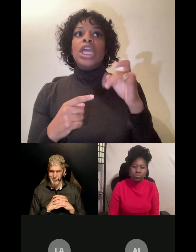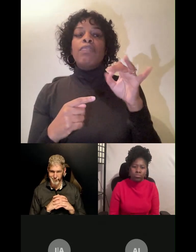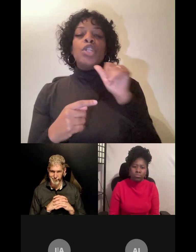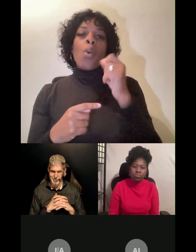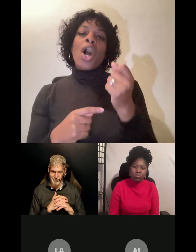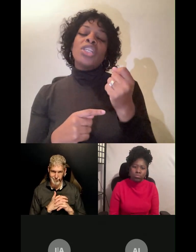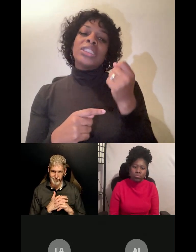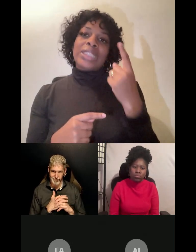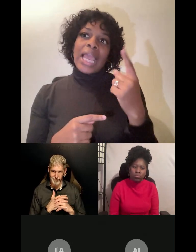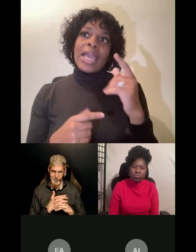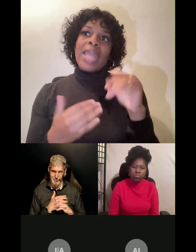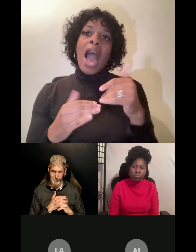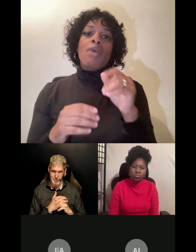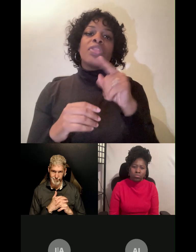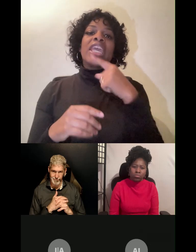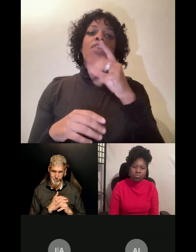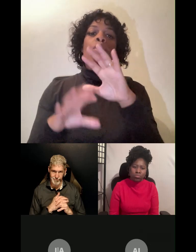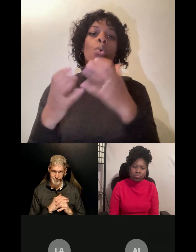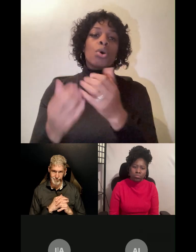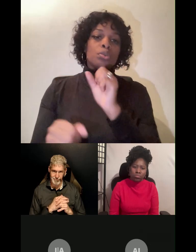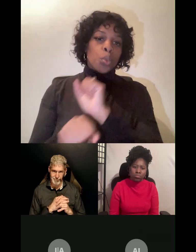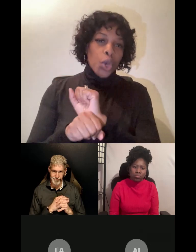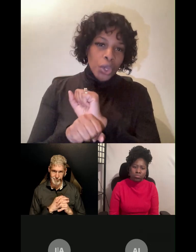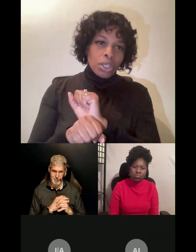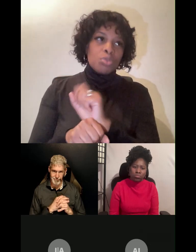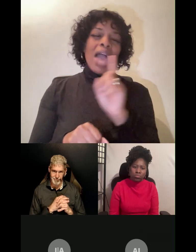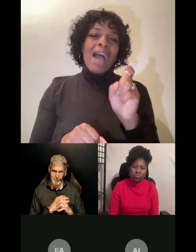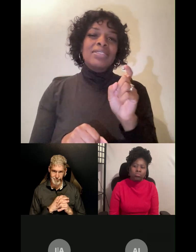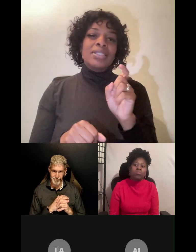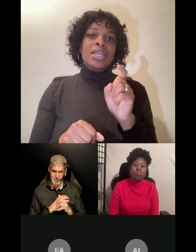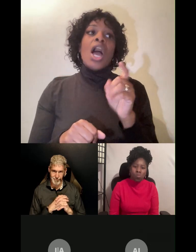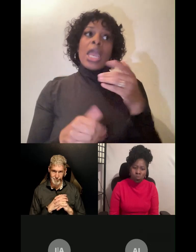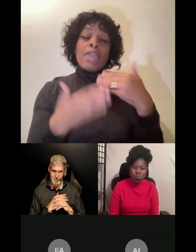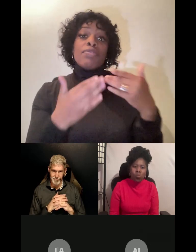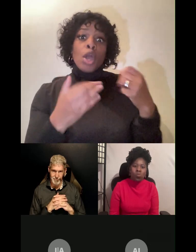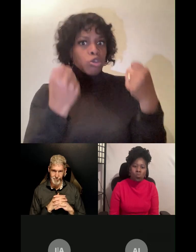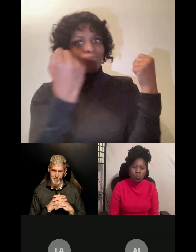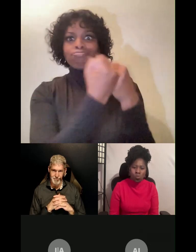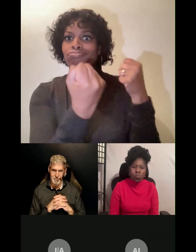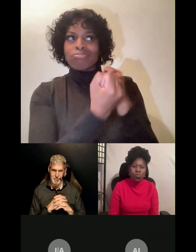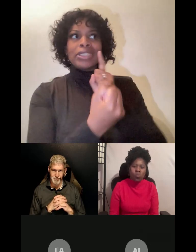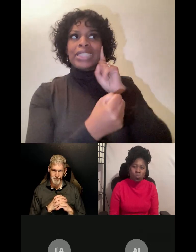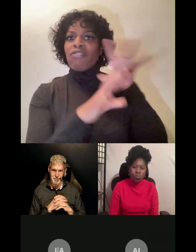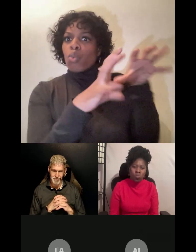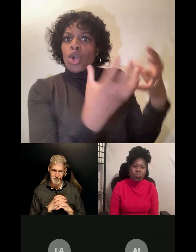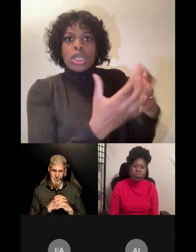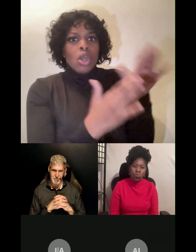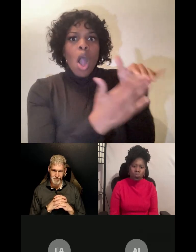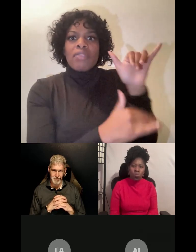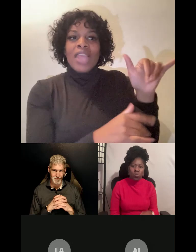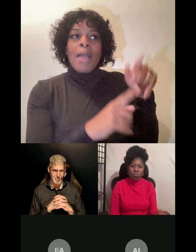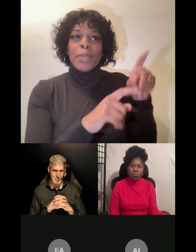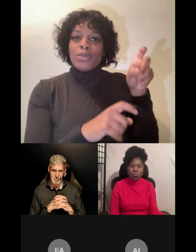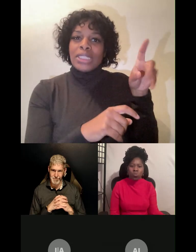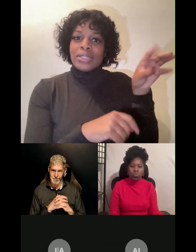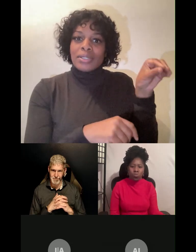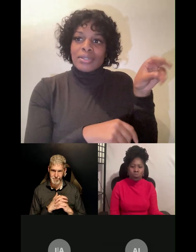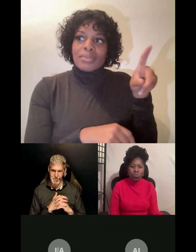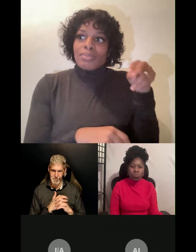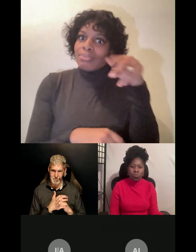but if you don't understand how the human world works, you have to, even though you deaf world and all of